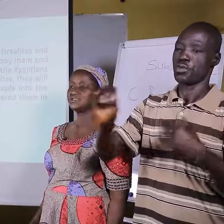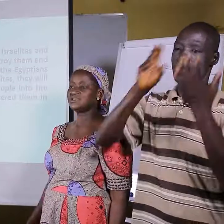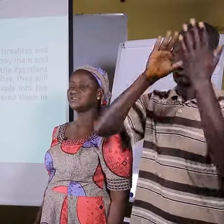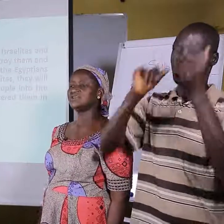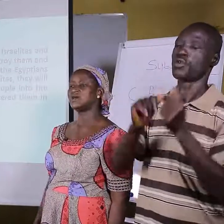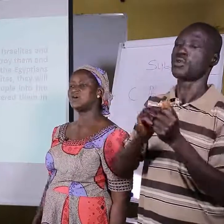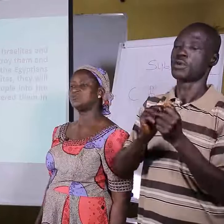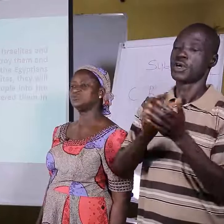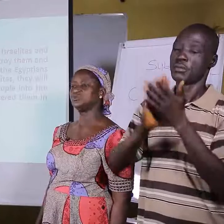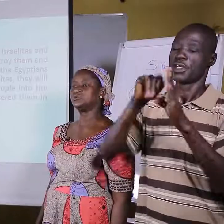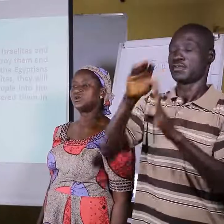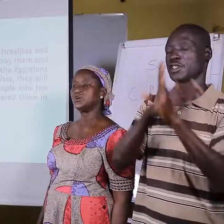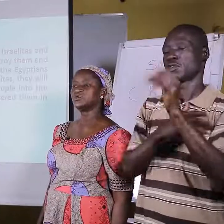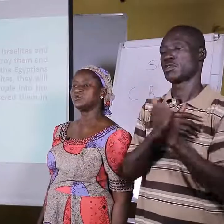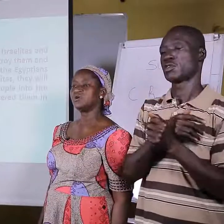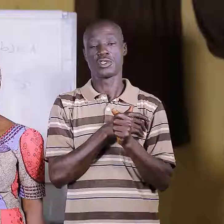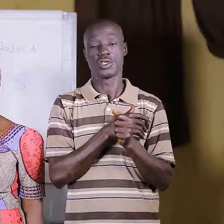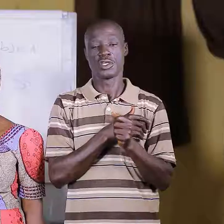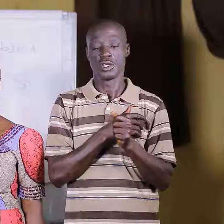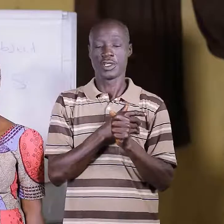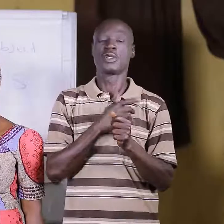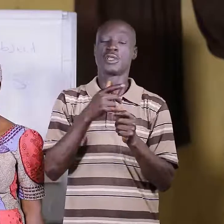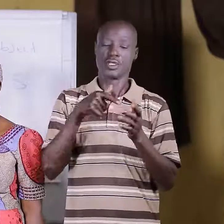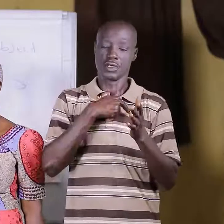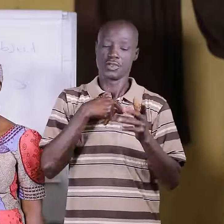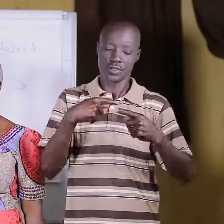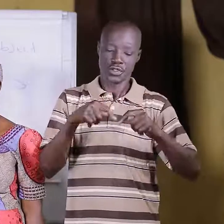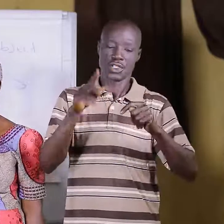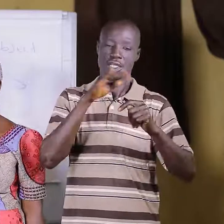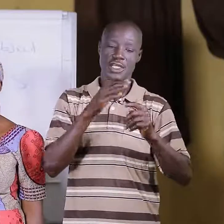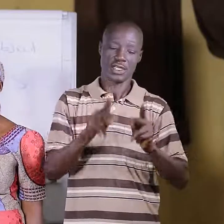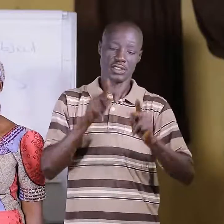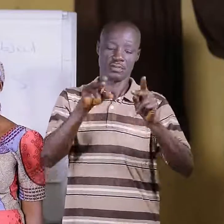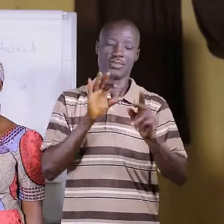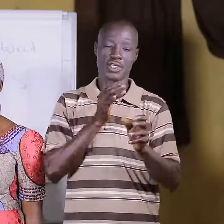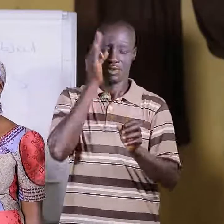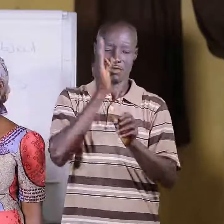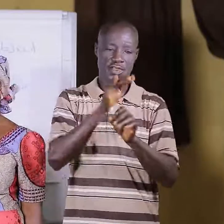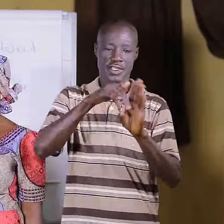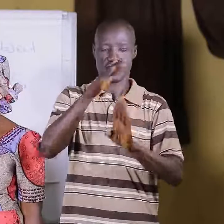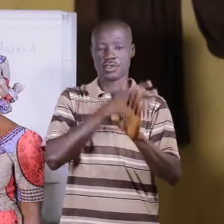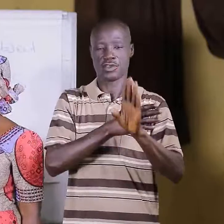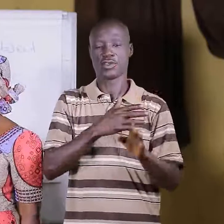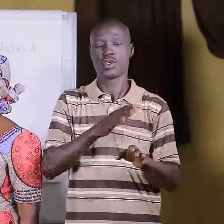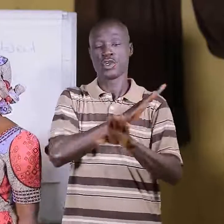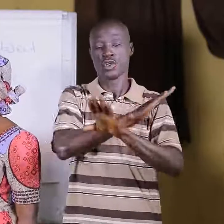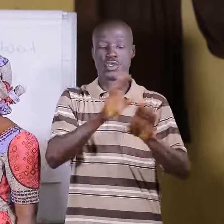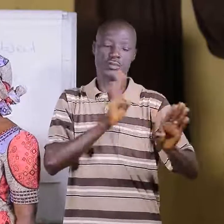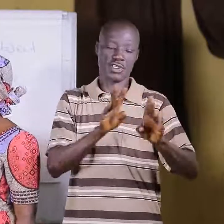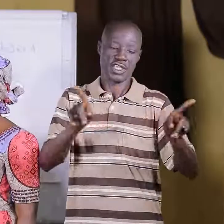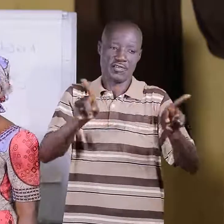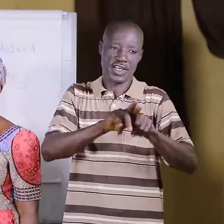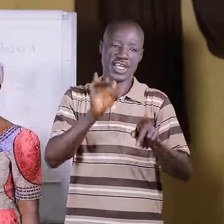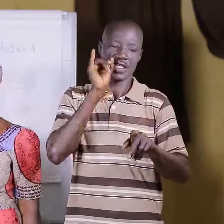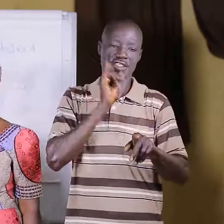or something sinister will happen to you. So let us put our faith in God. Let us not behave like